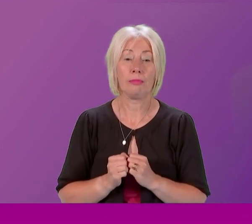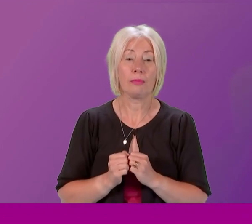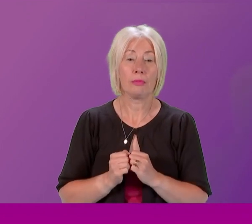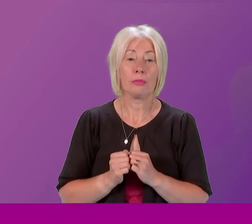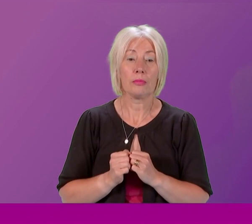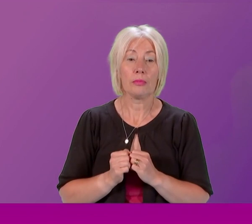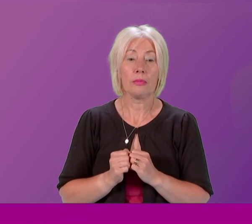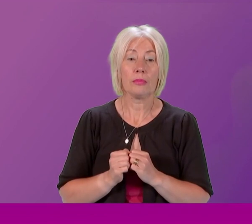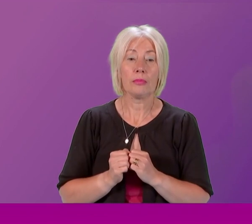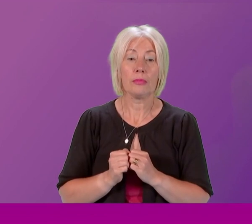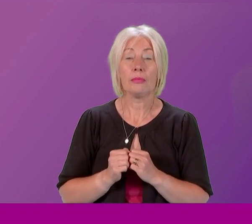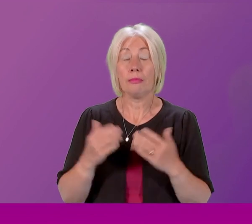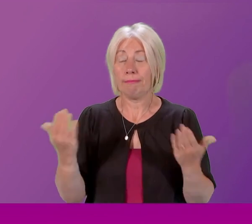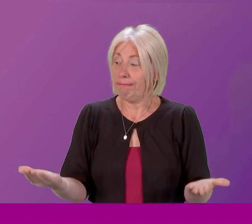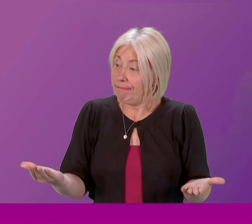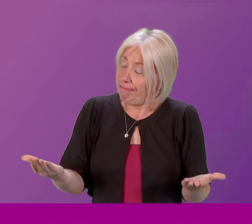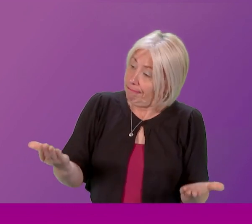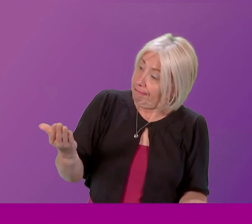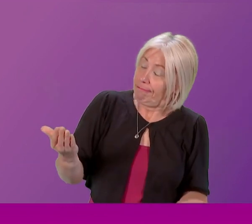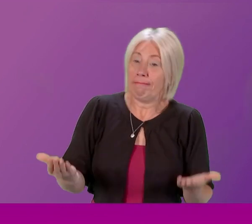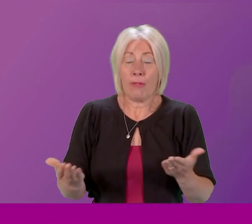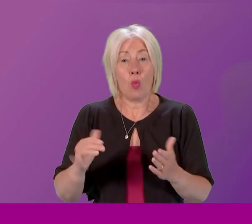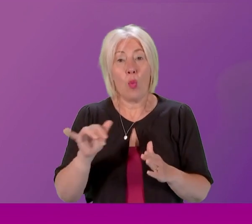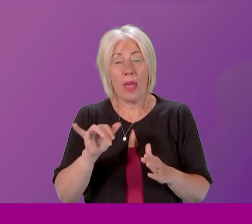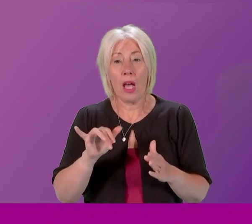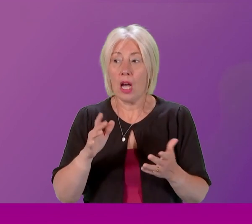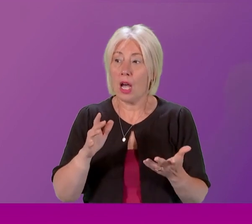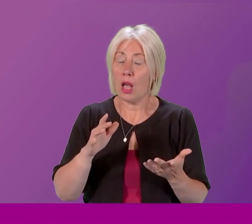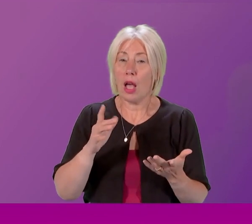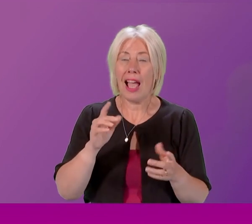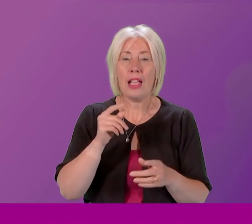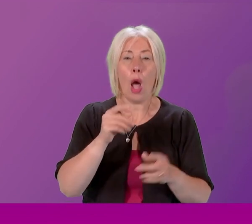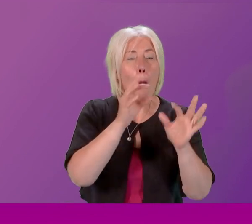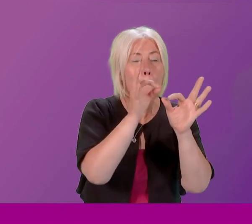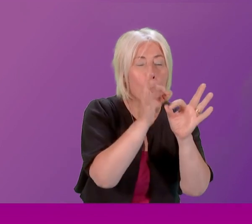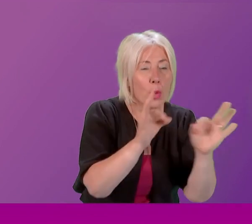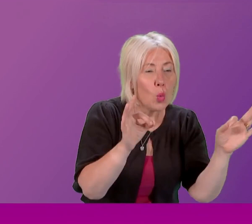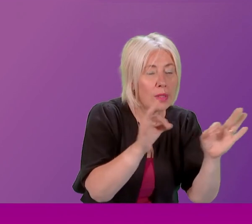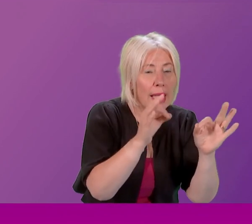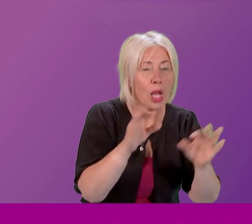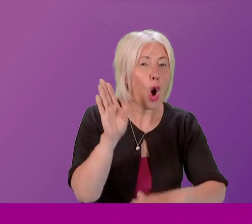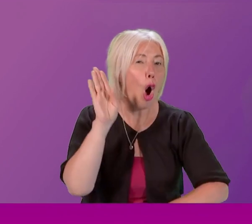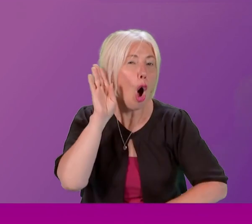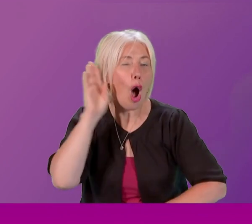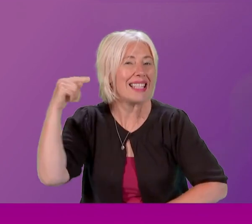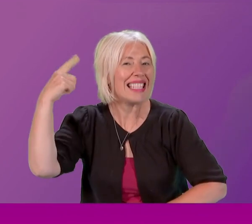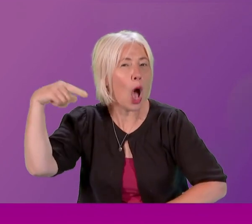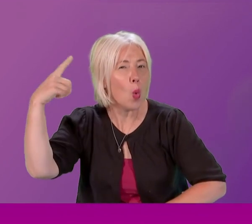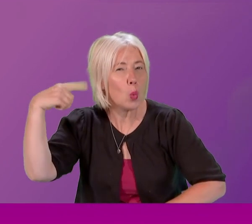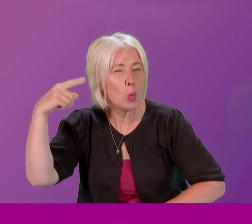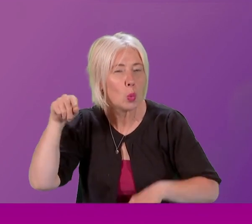asking the question of music or sound, because obviously